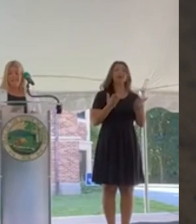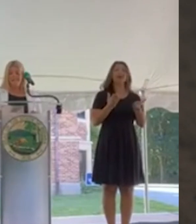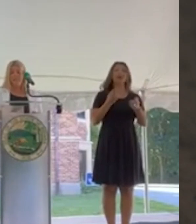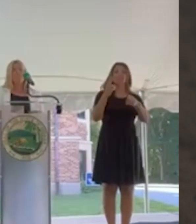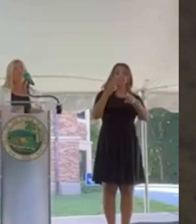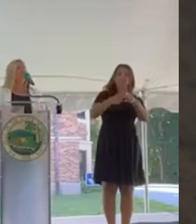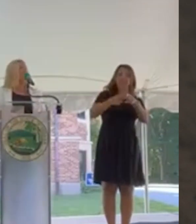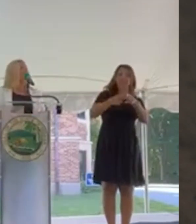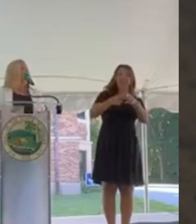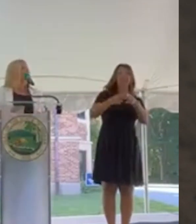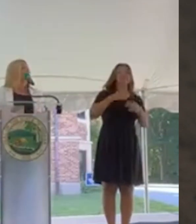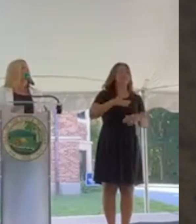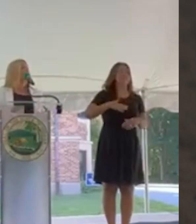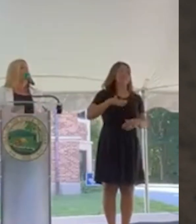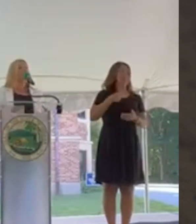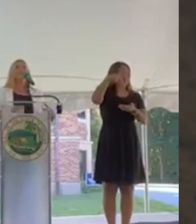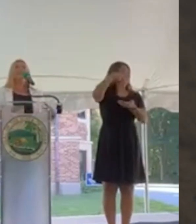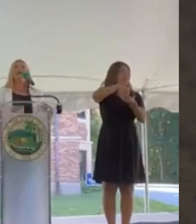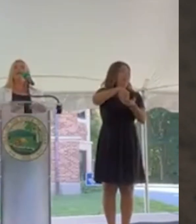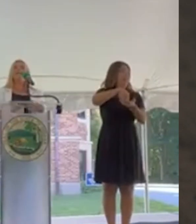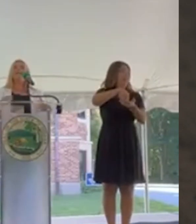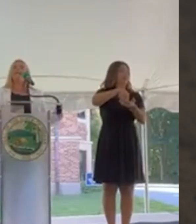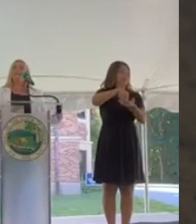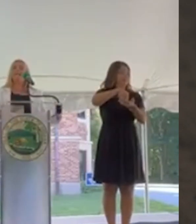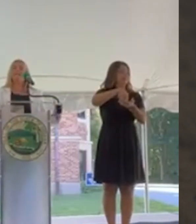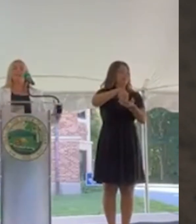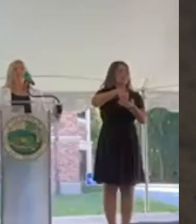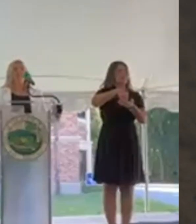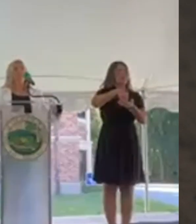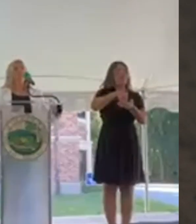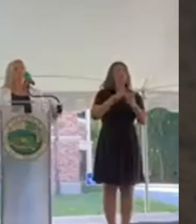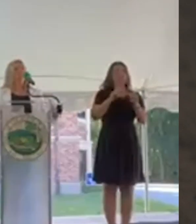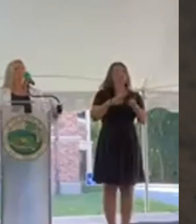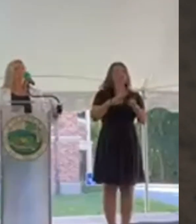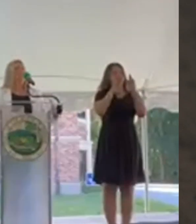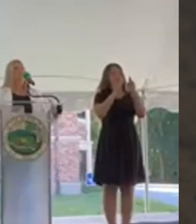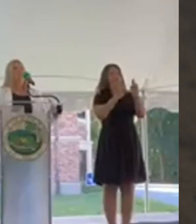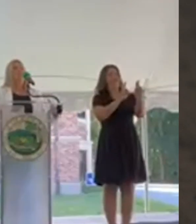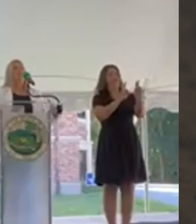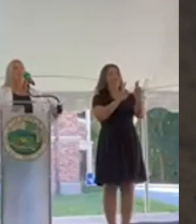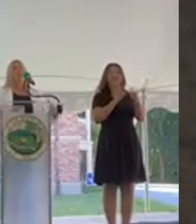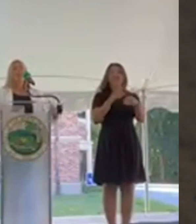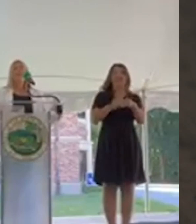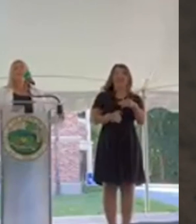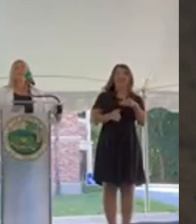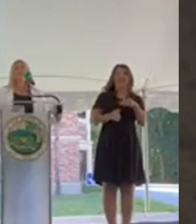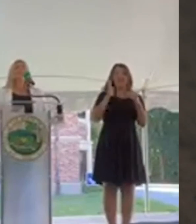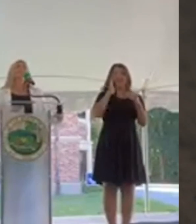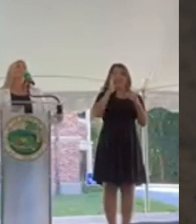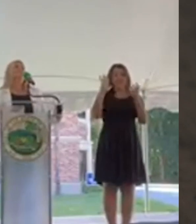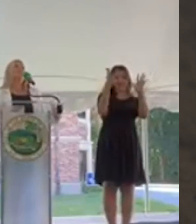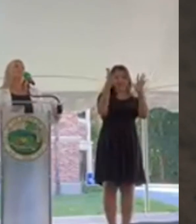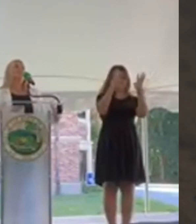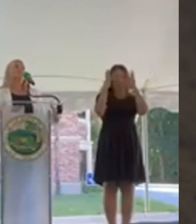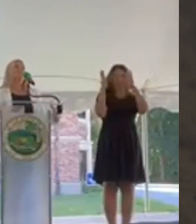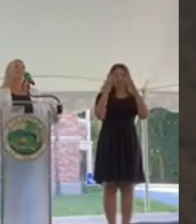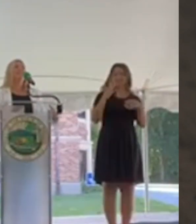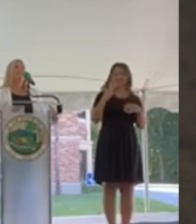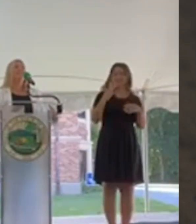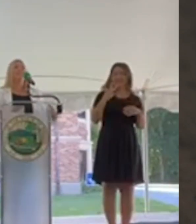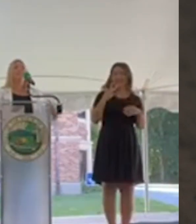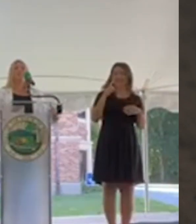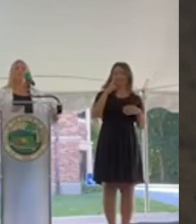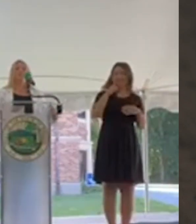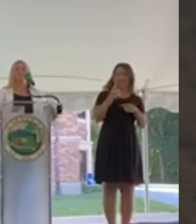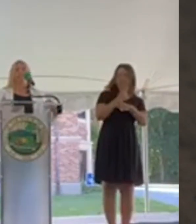your hand so that we can honor you, and then at the end, we will give a round of applause. I feel like that's the appropriate thing to